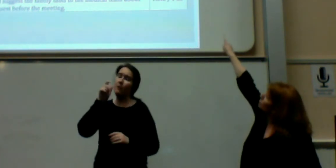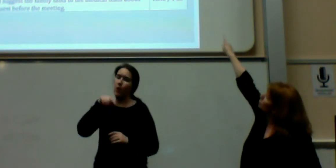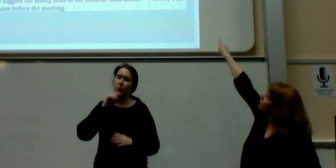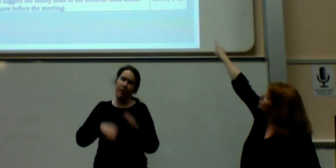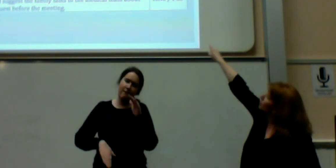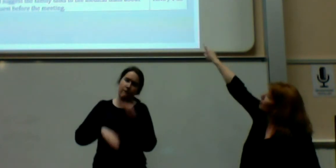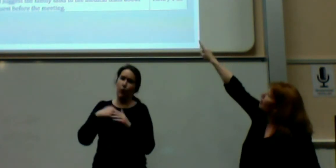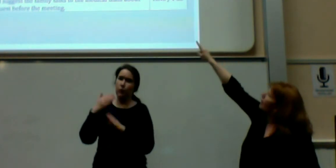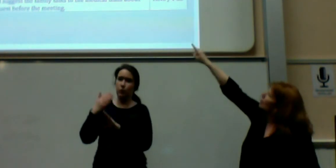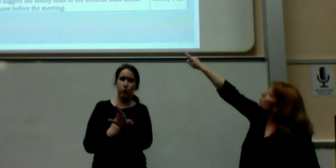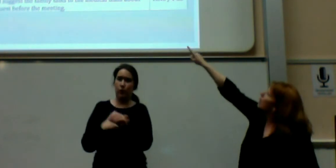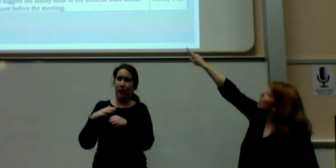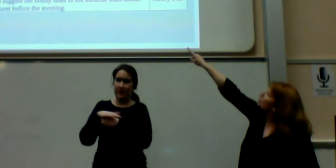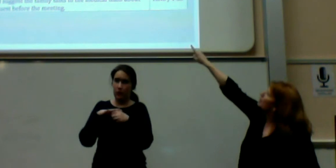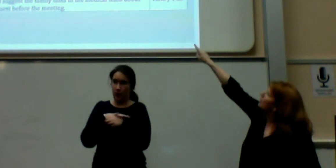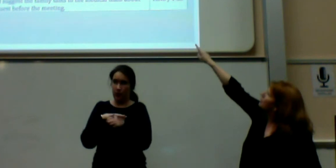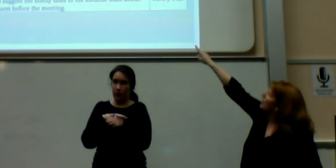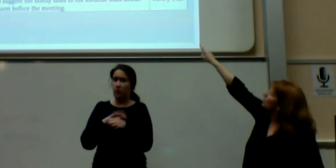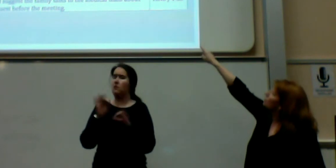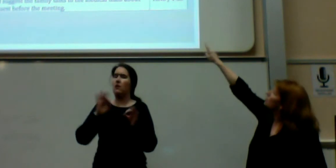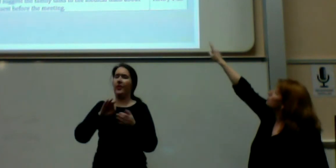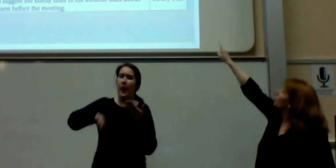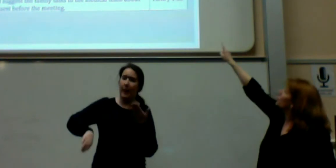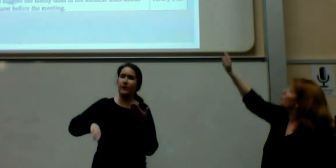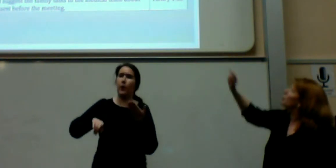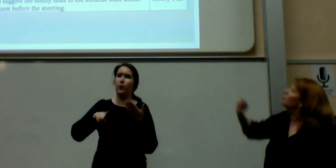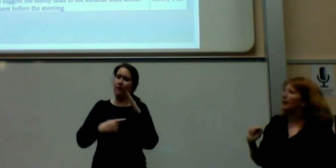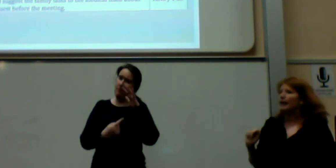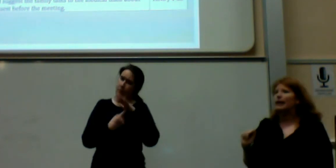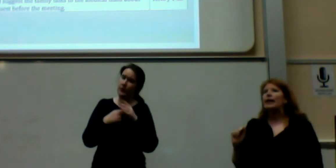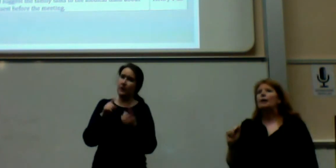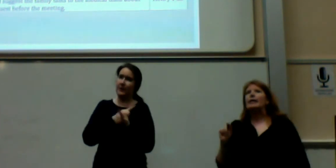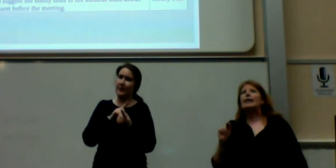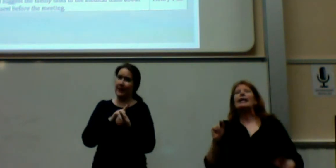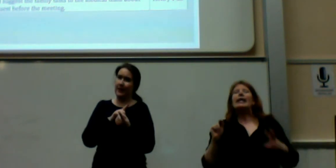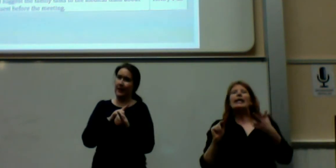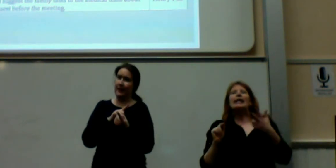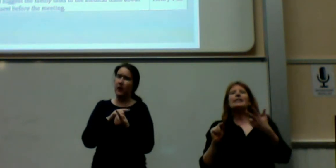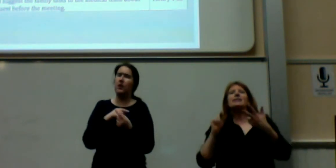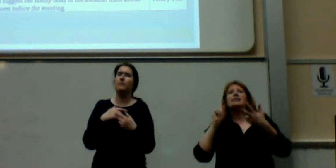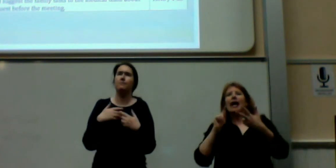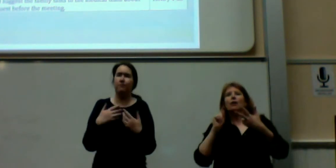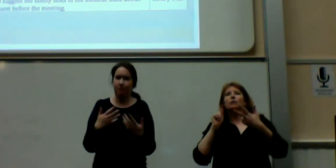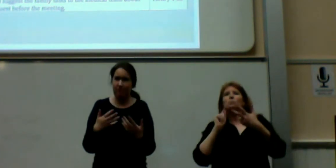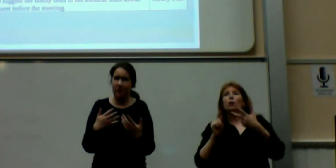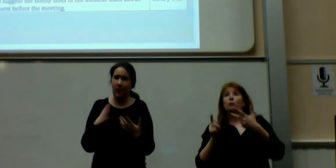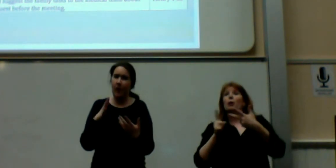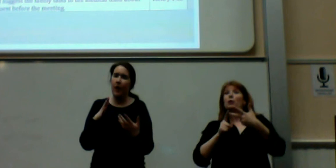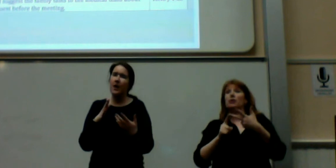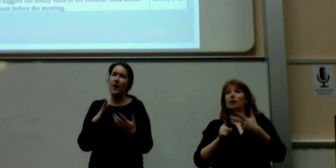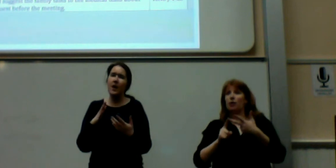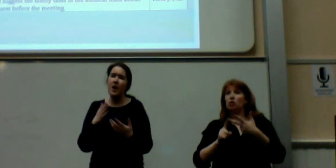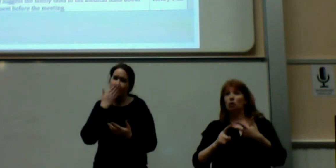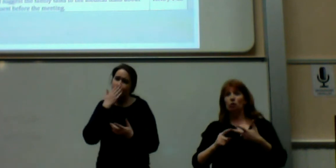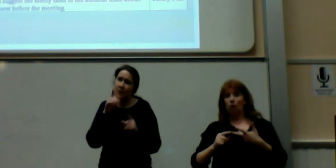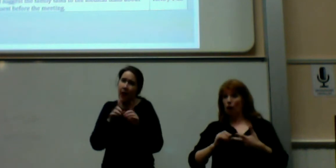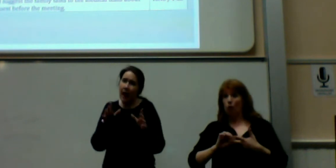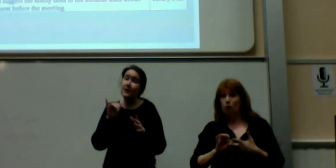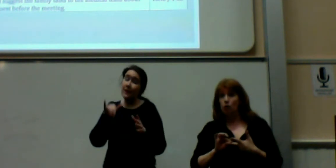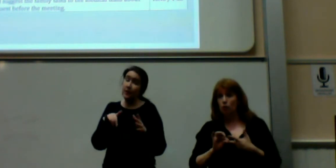the situation and will not be left out of this very critical meeting. It sounds both